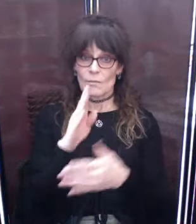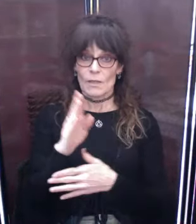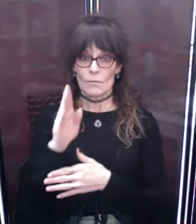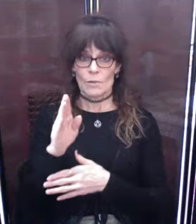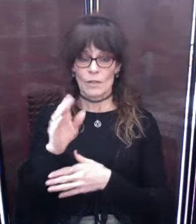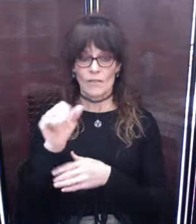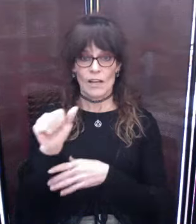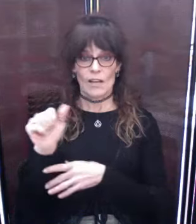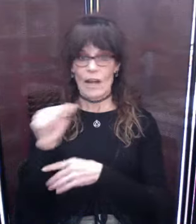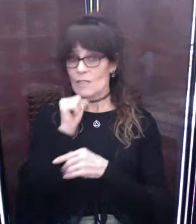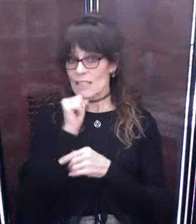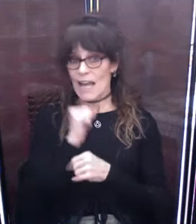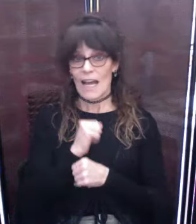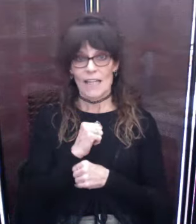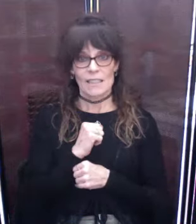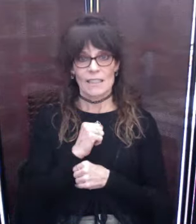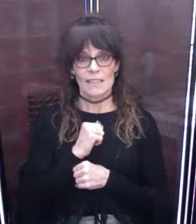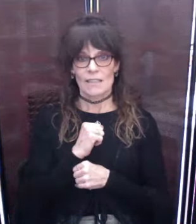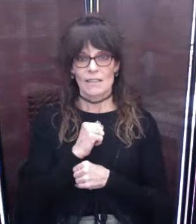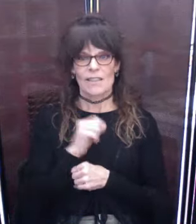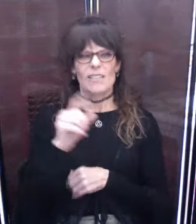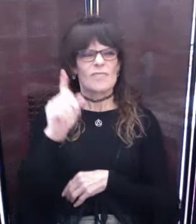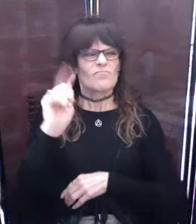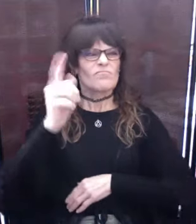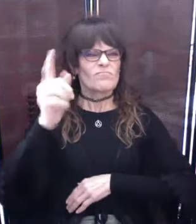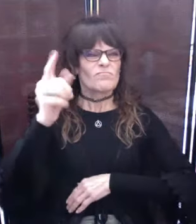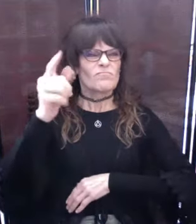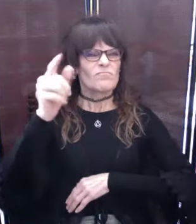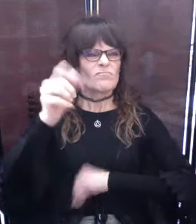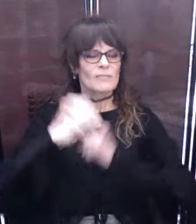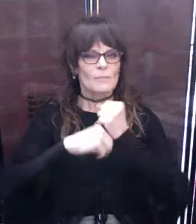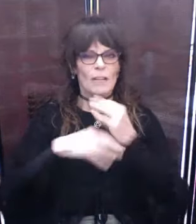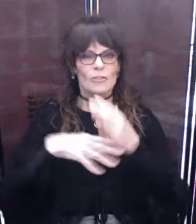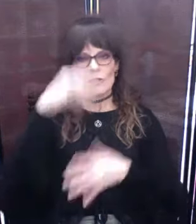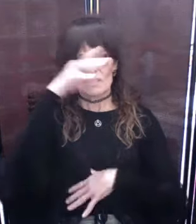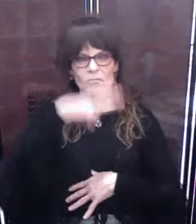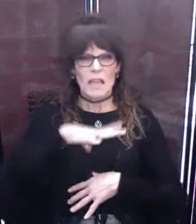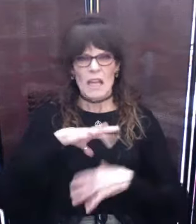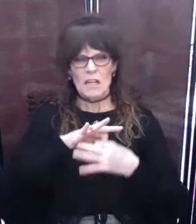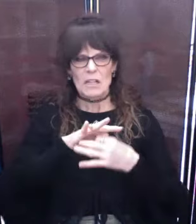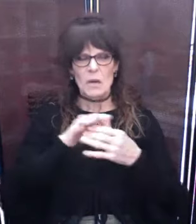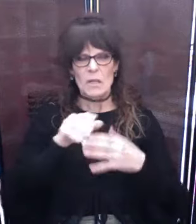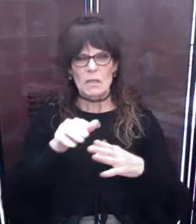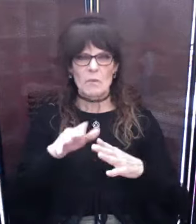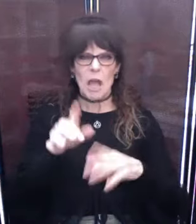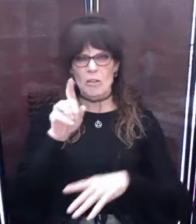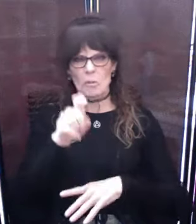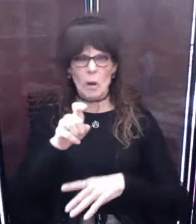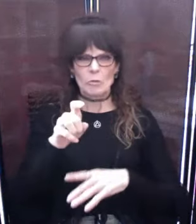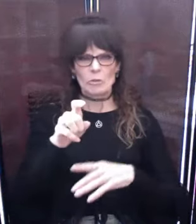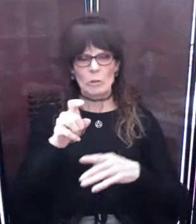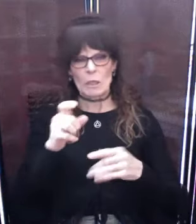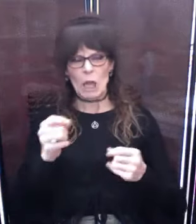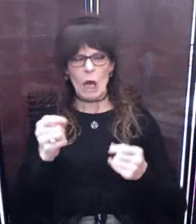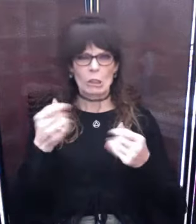not wagging my finger and sponsoring men according to the way that it's supposed to be done and all that stuff. I wasn't doing that stuff for the